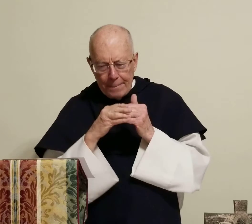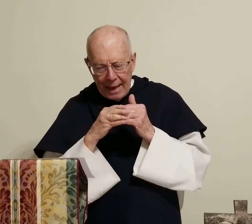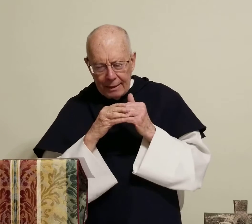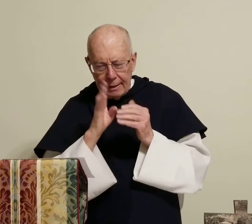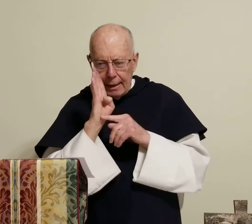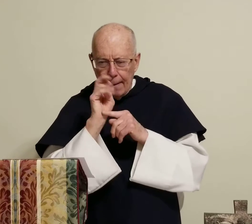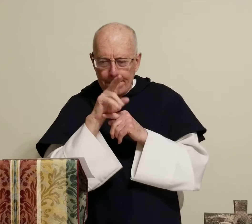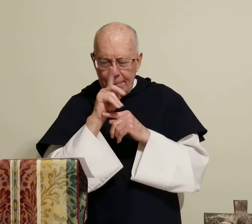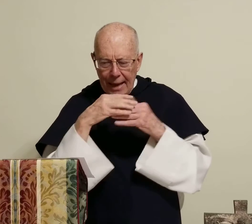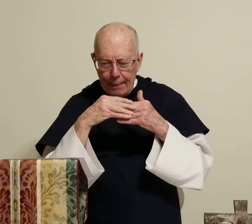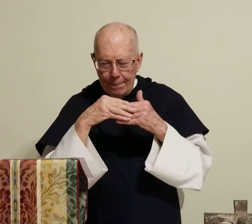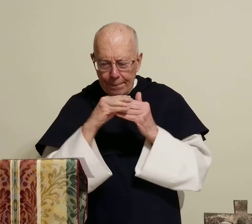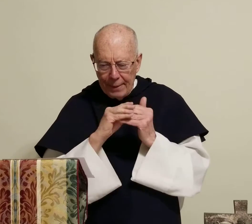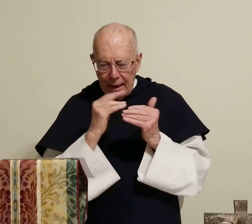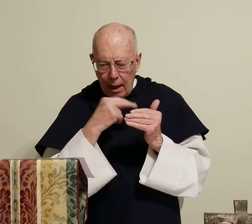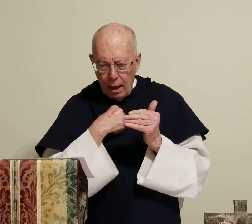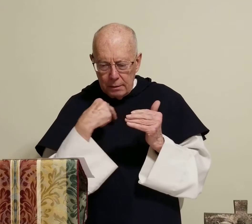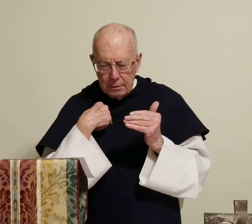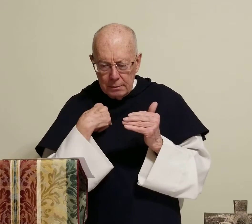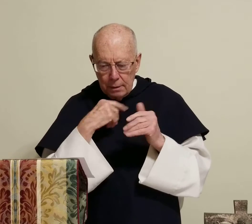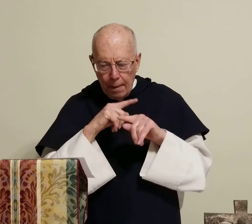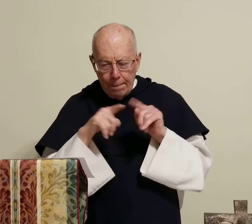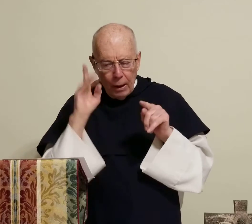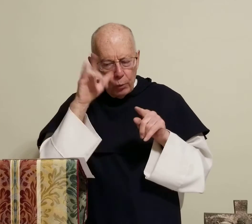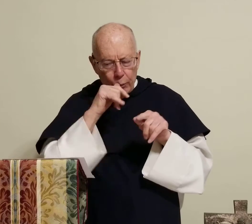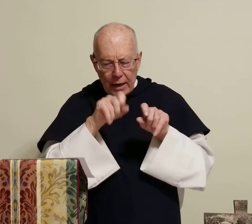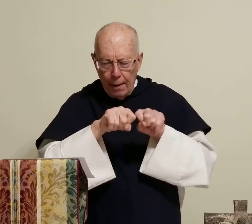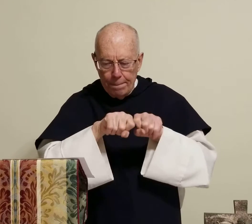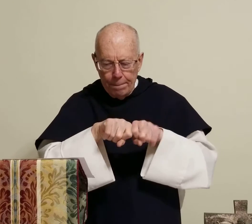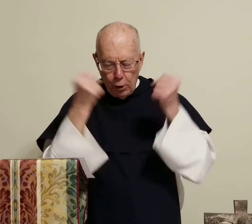back us, but we will not break.